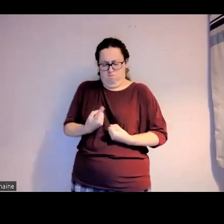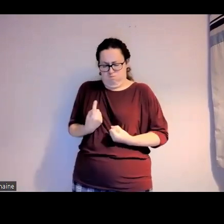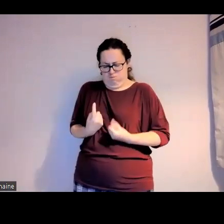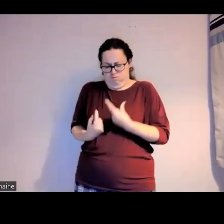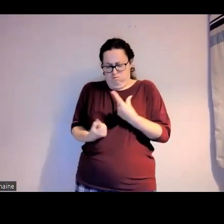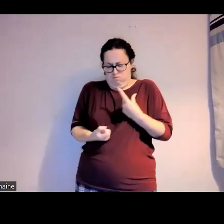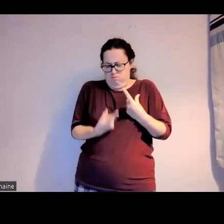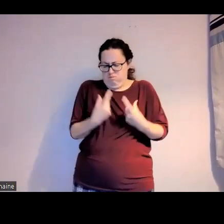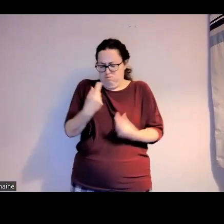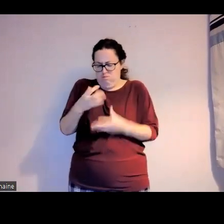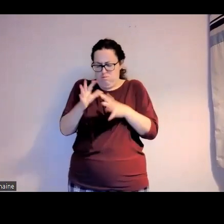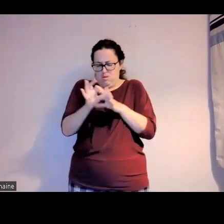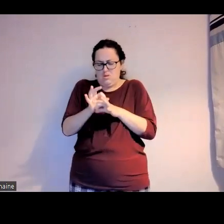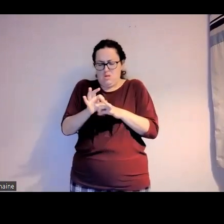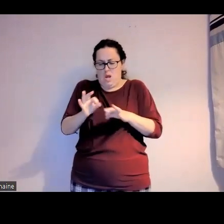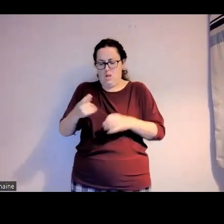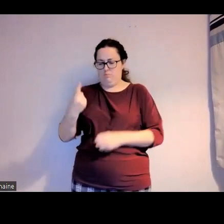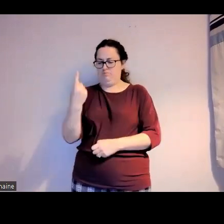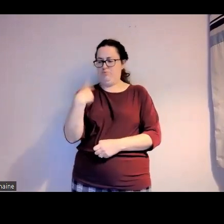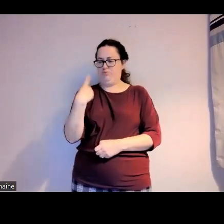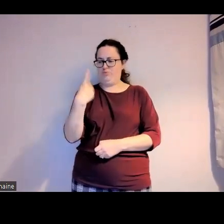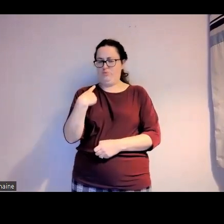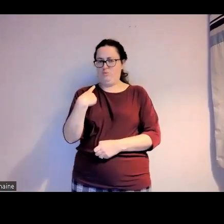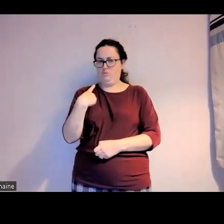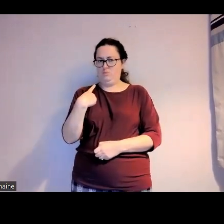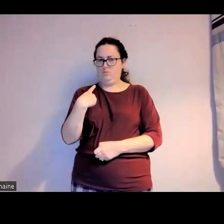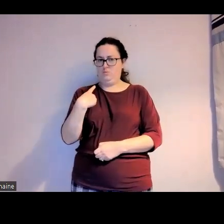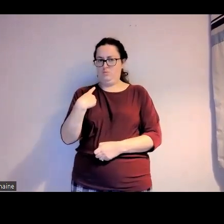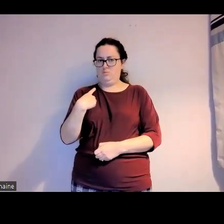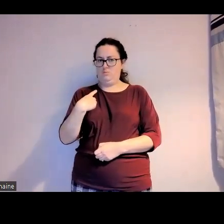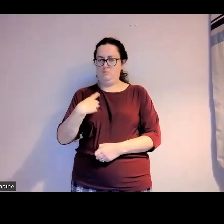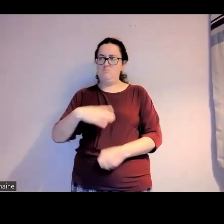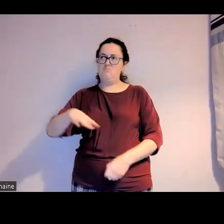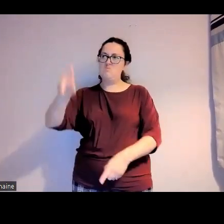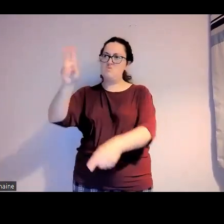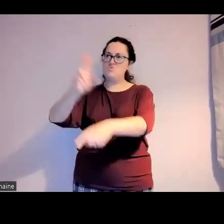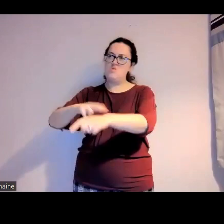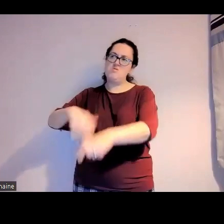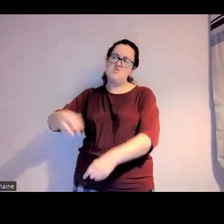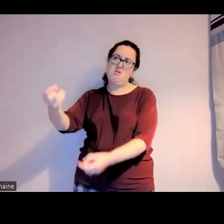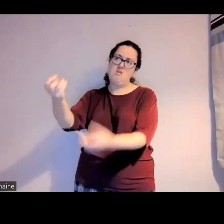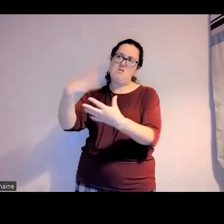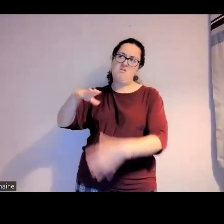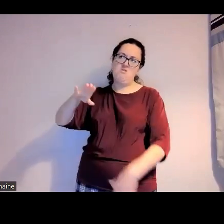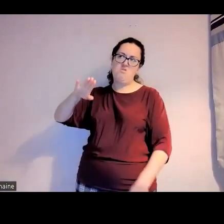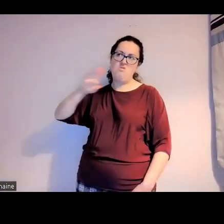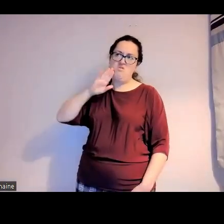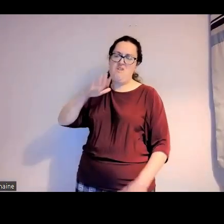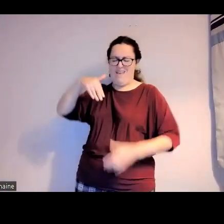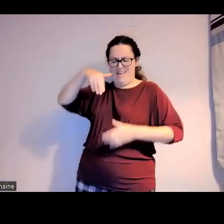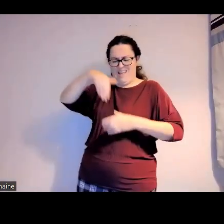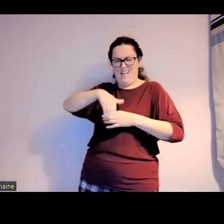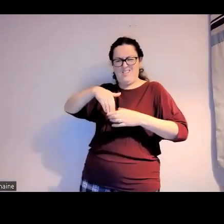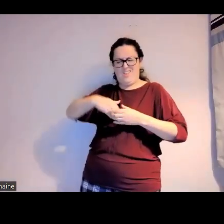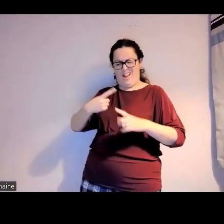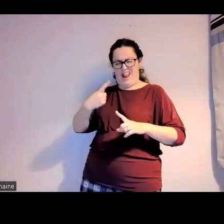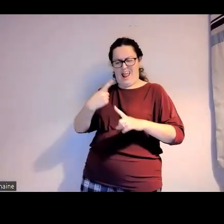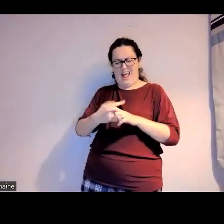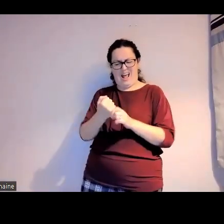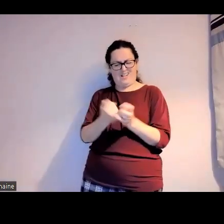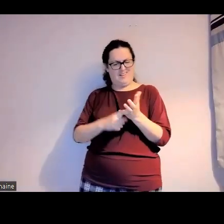evokes a silent reproach. I heard the doctor say, It's an internal X